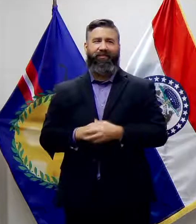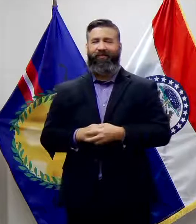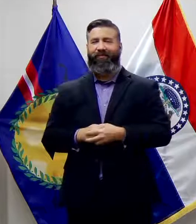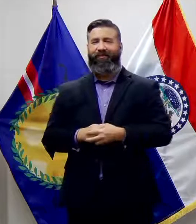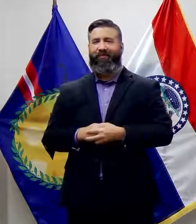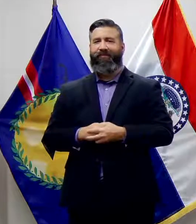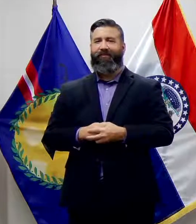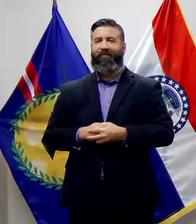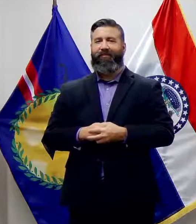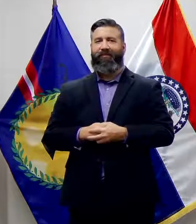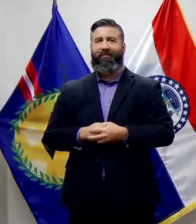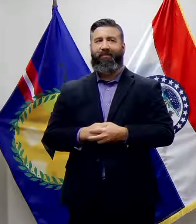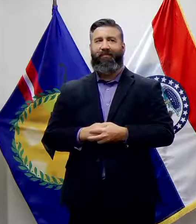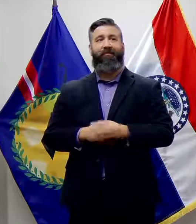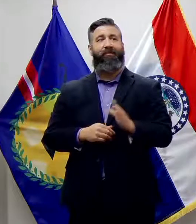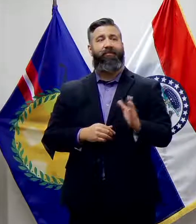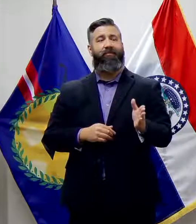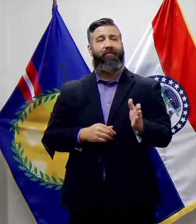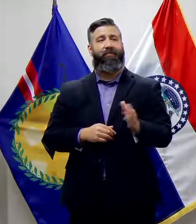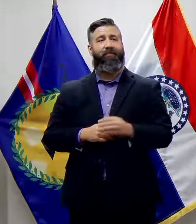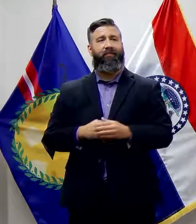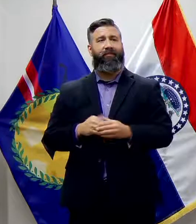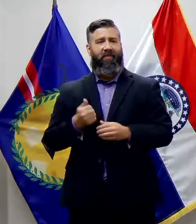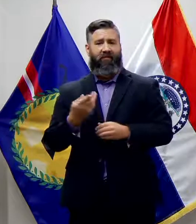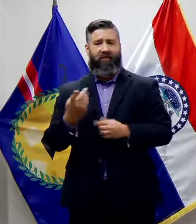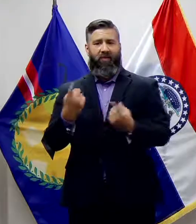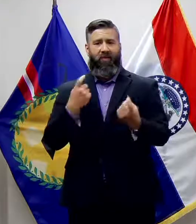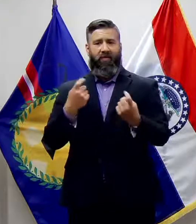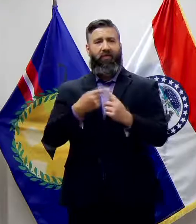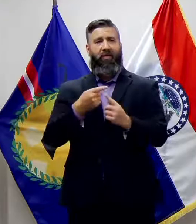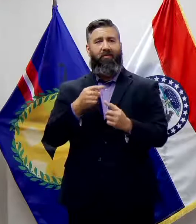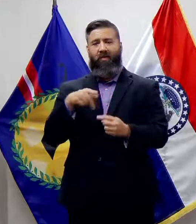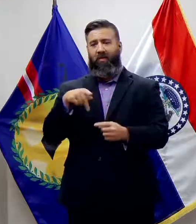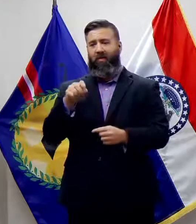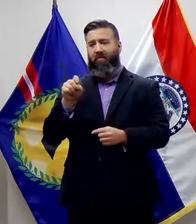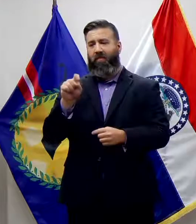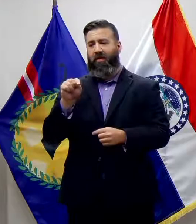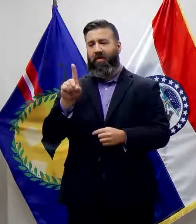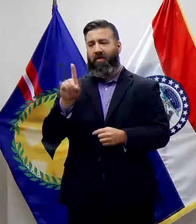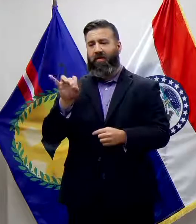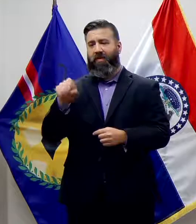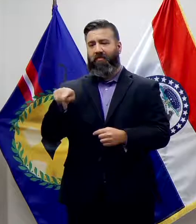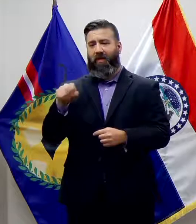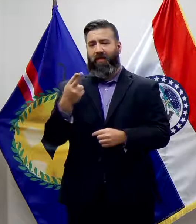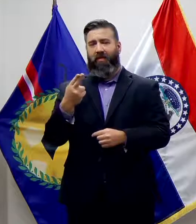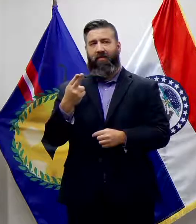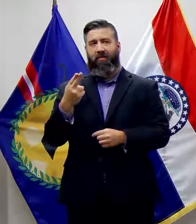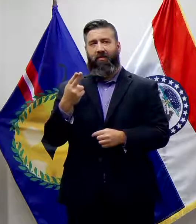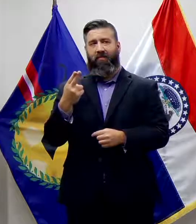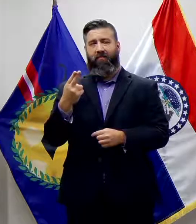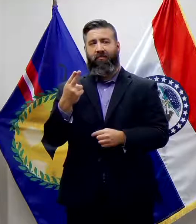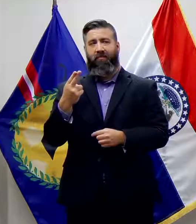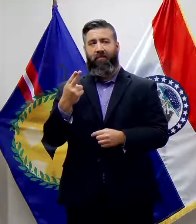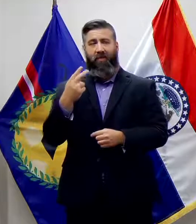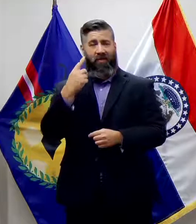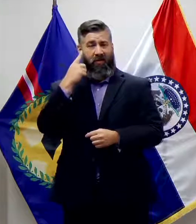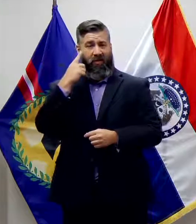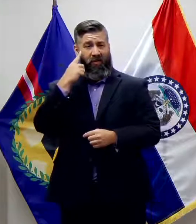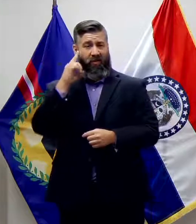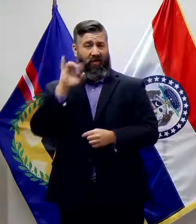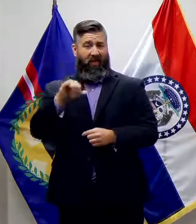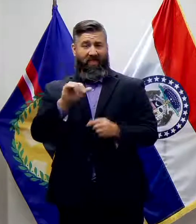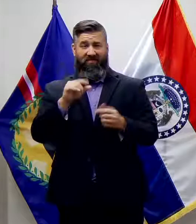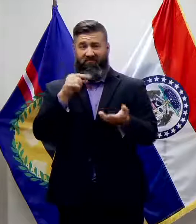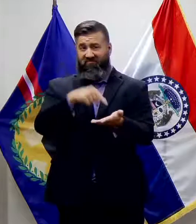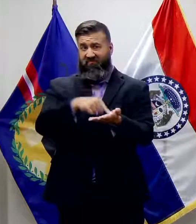you. Dr. Page, we have a couple of questions from the Post-Dispatch. Regarding the moratorium, do you think it should be extended